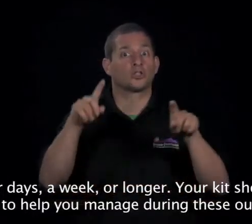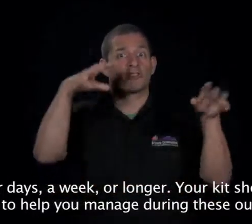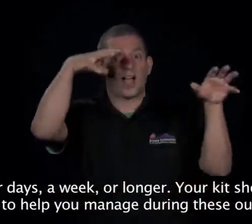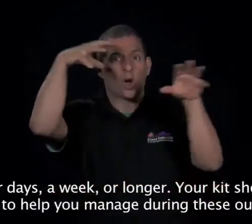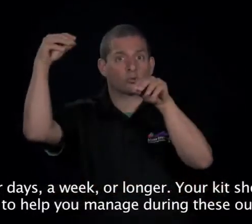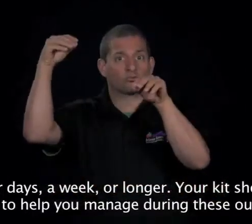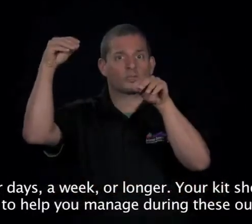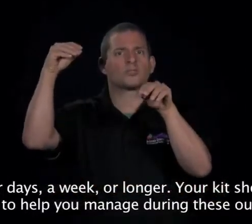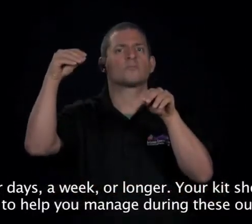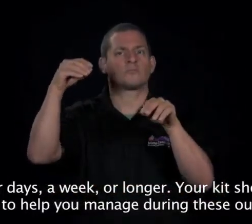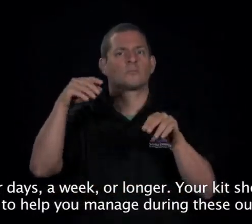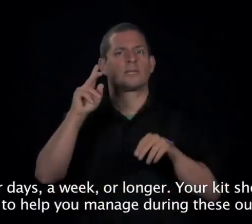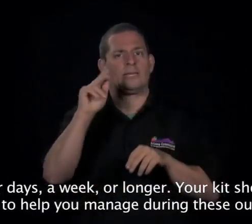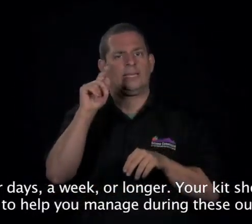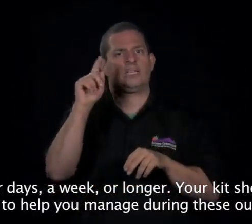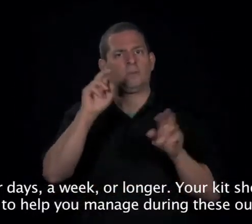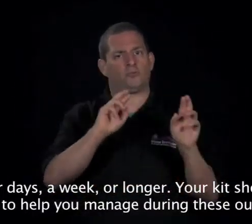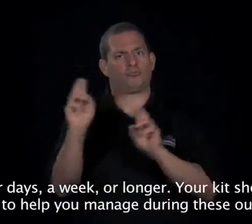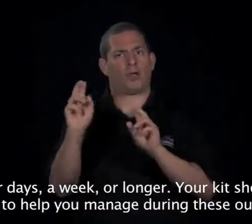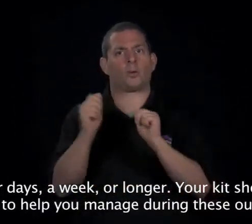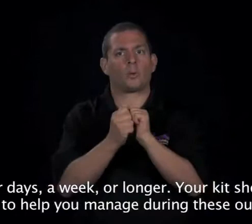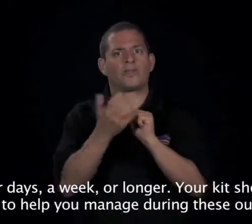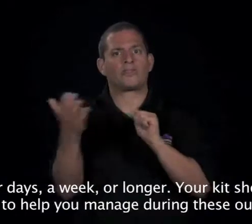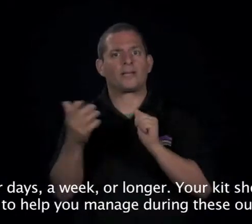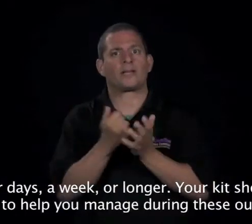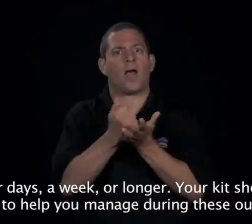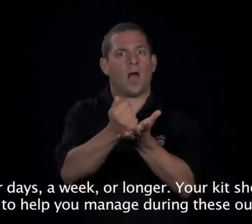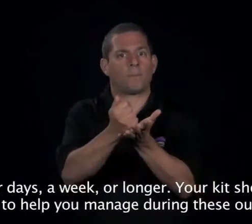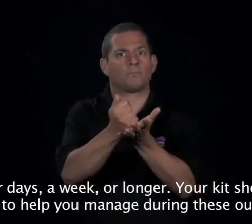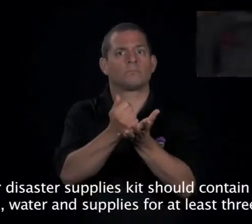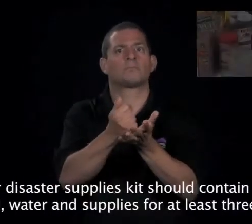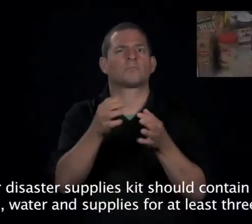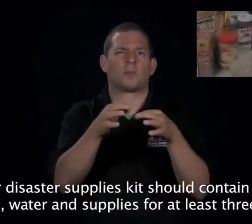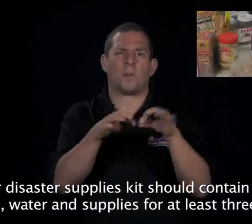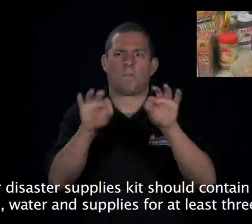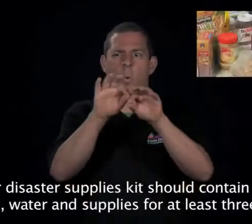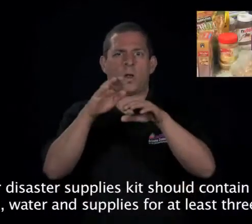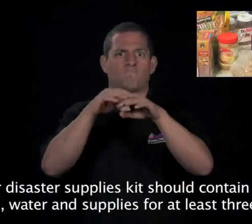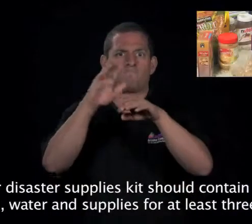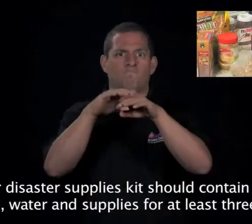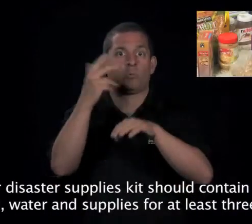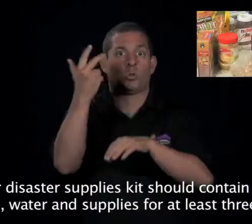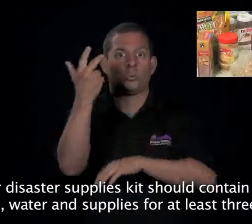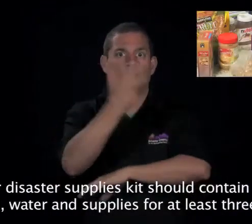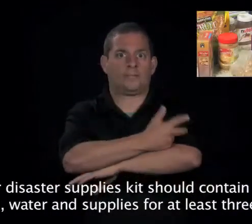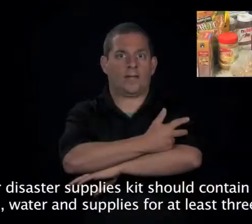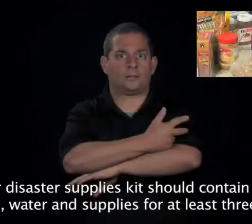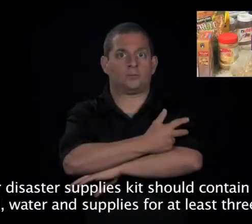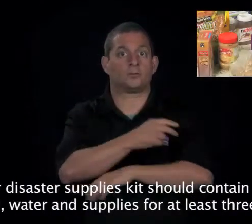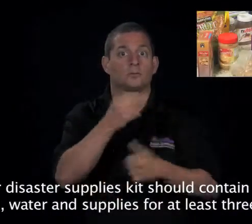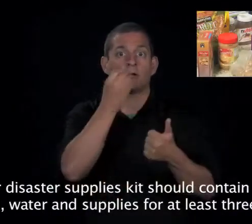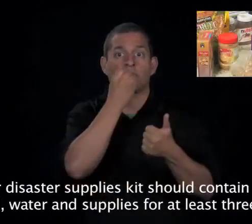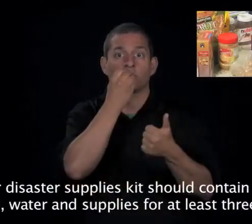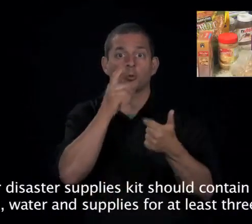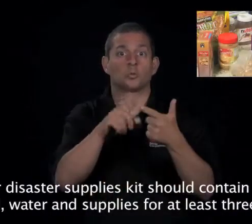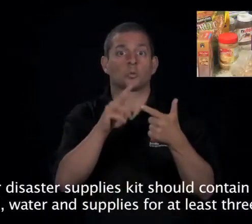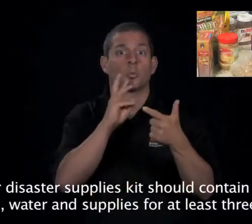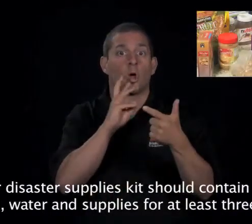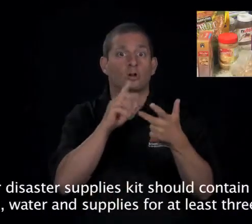Your kit should contain items to help you manage during these outages. Your disaster supplies kit should contain essential foods, water,